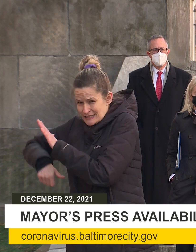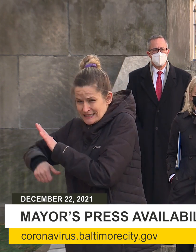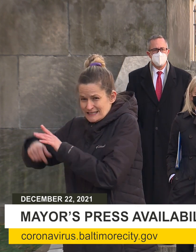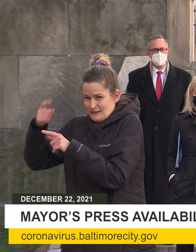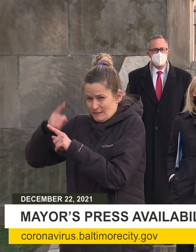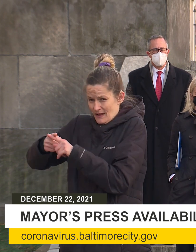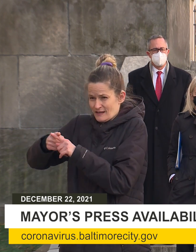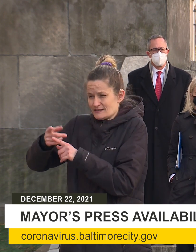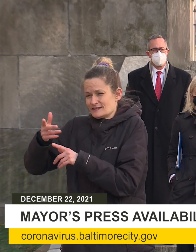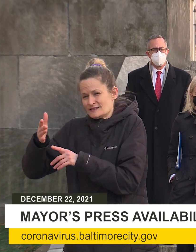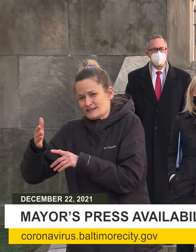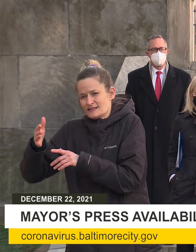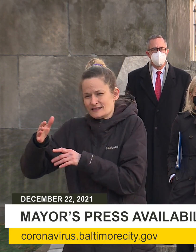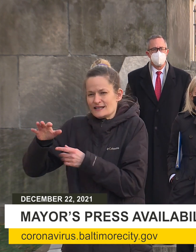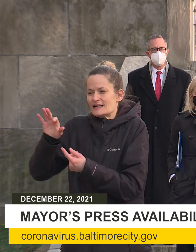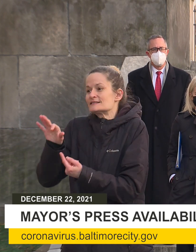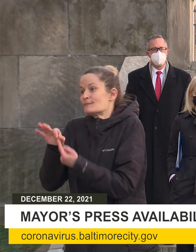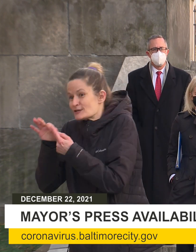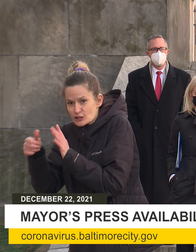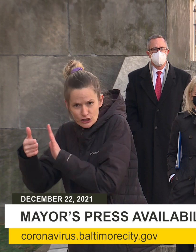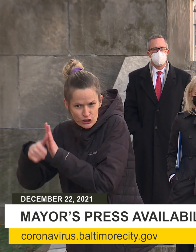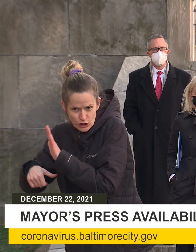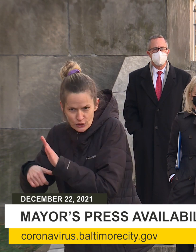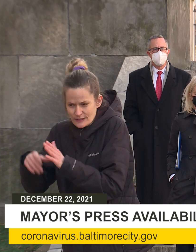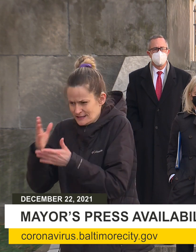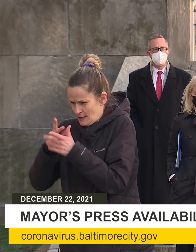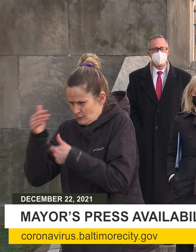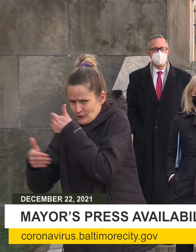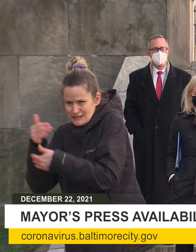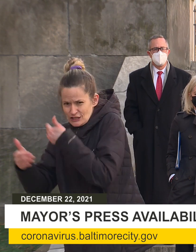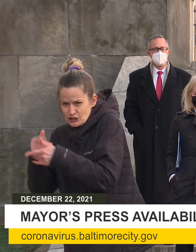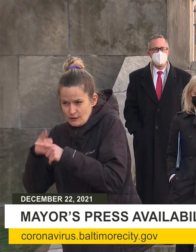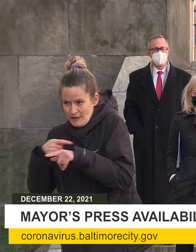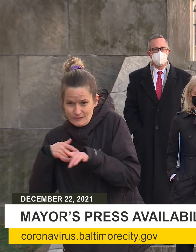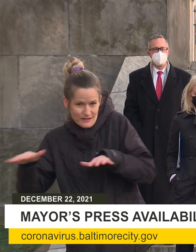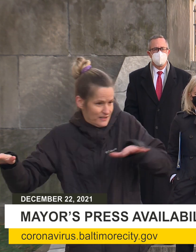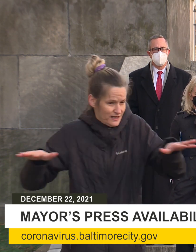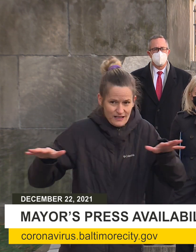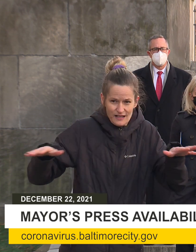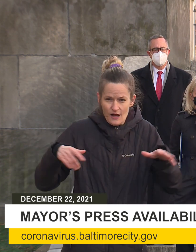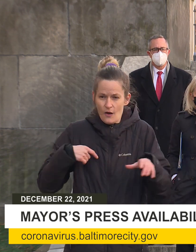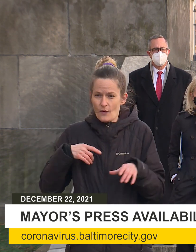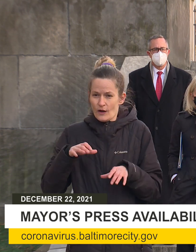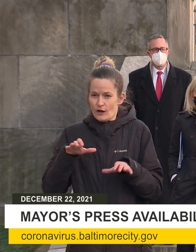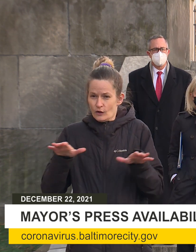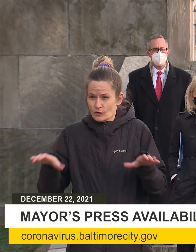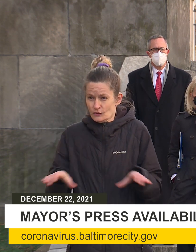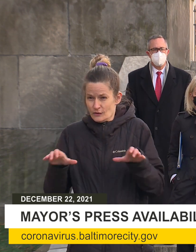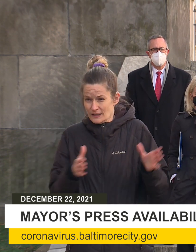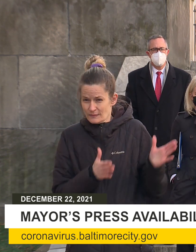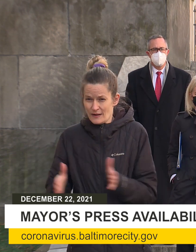surges in our community. We are doing surge plans, but I would say once again,